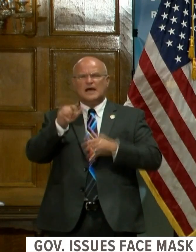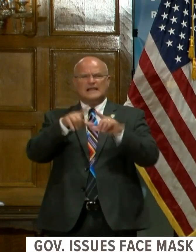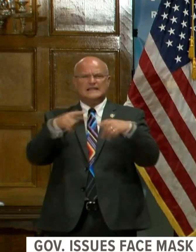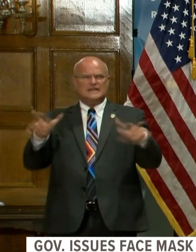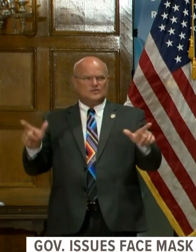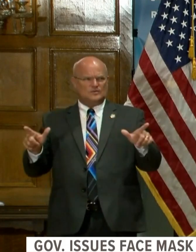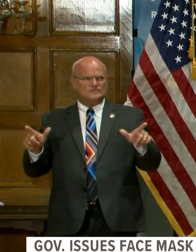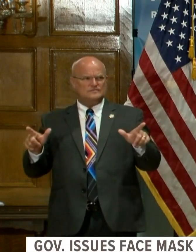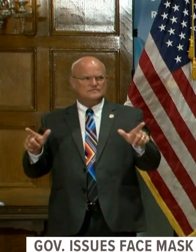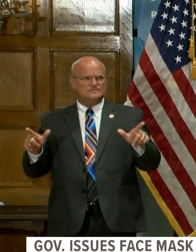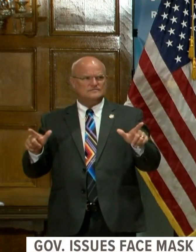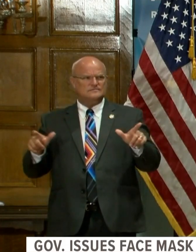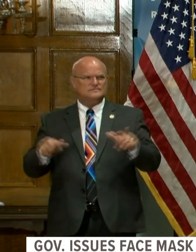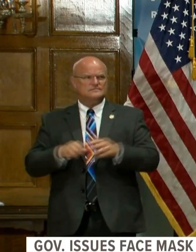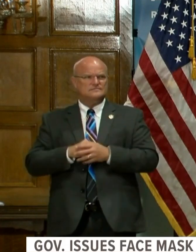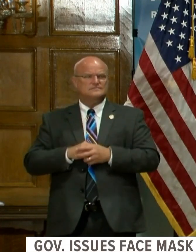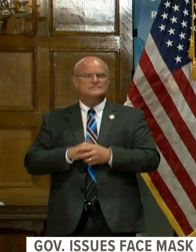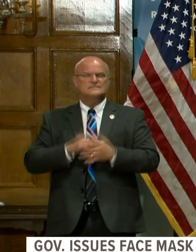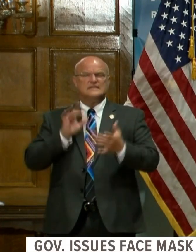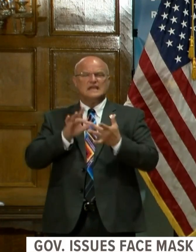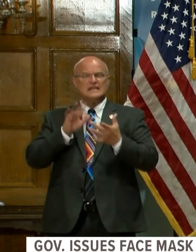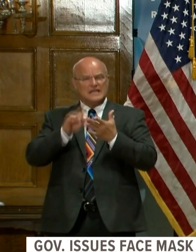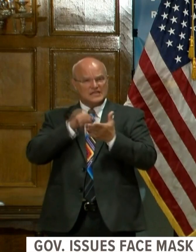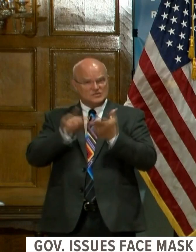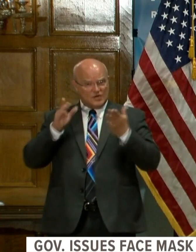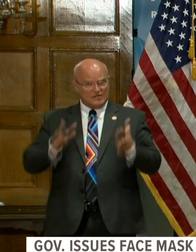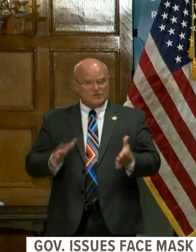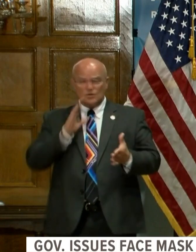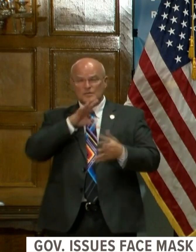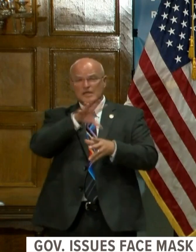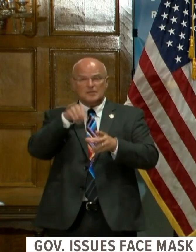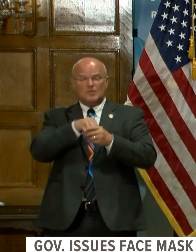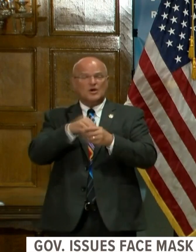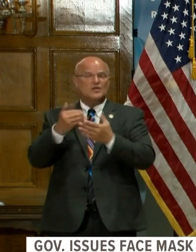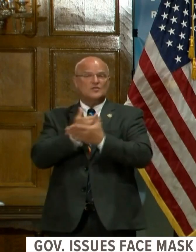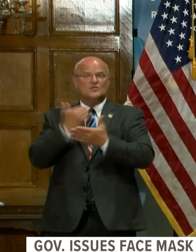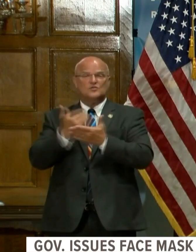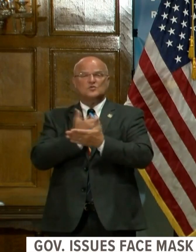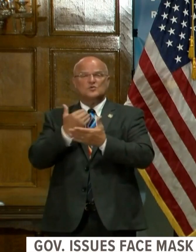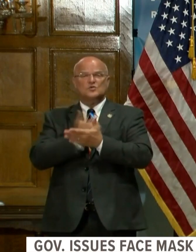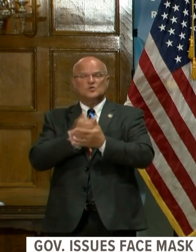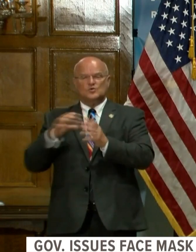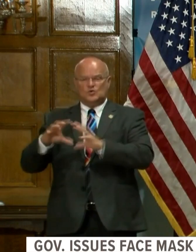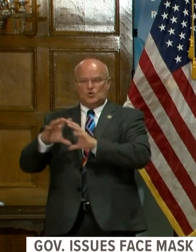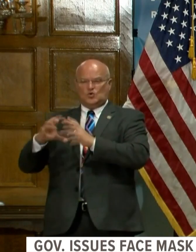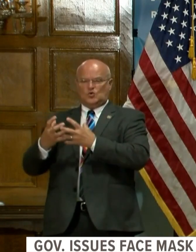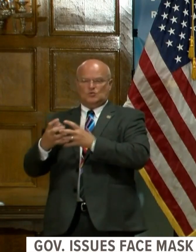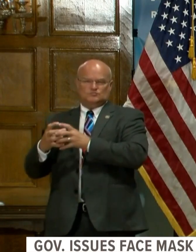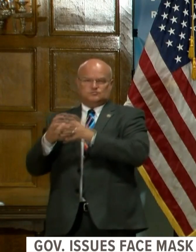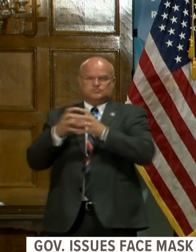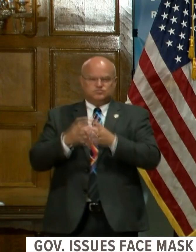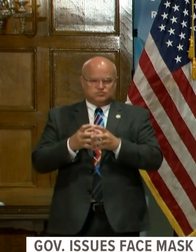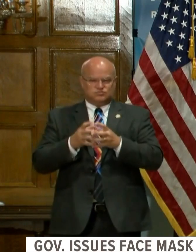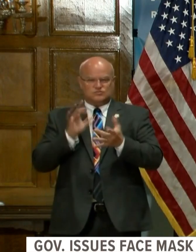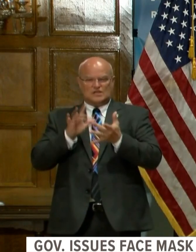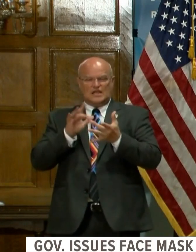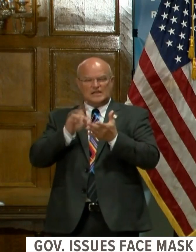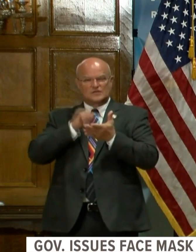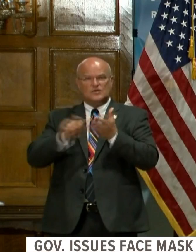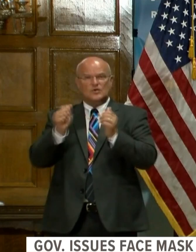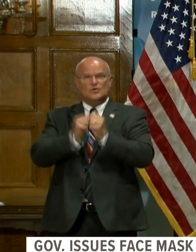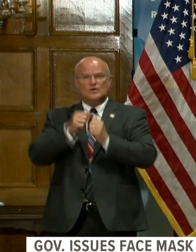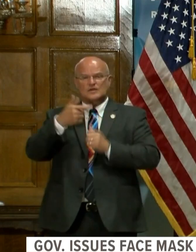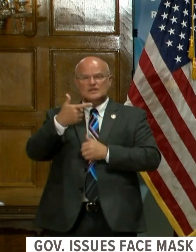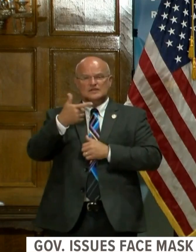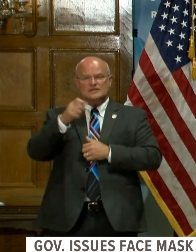24 bilingual contact tracers will be part of the new batch that comes in with General